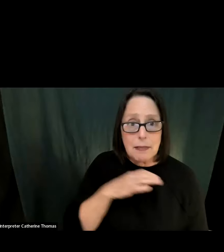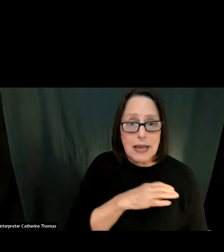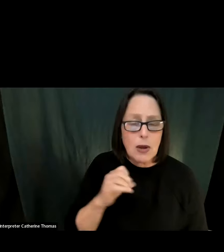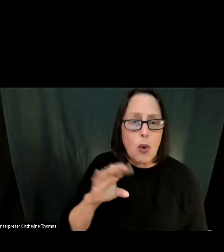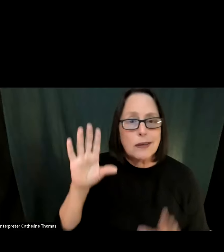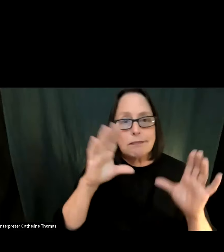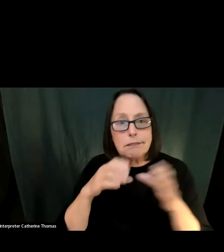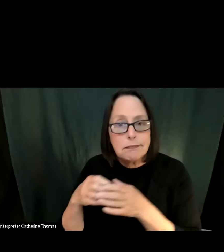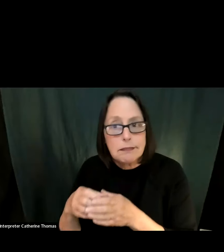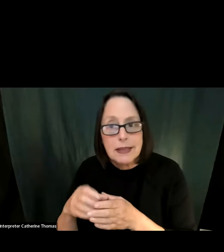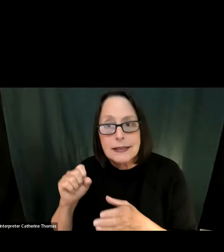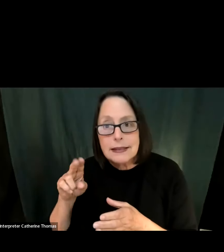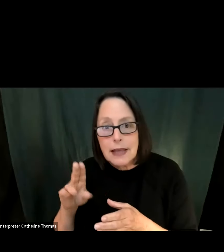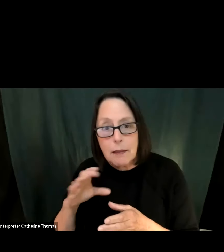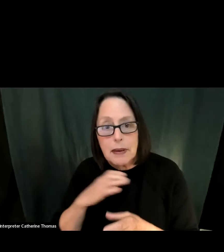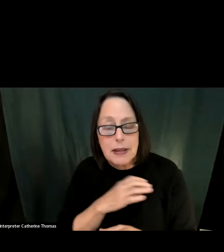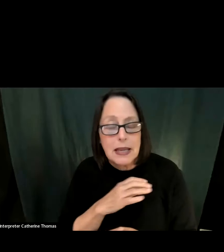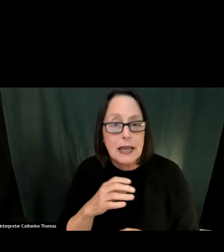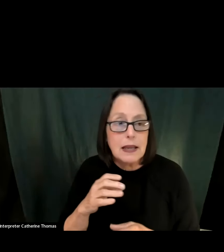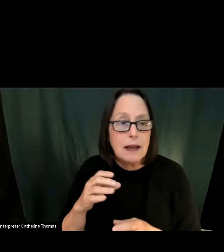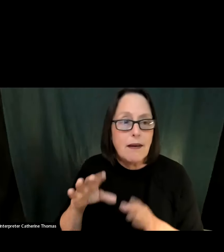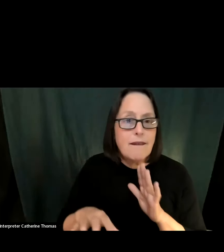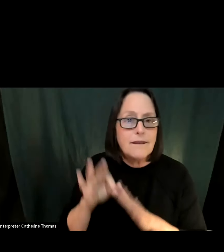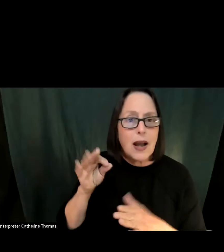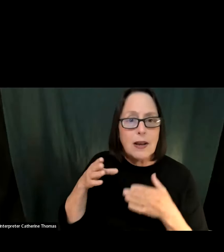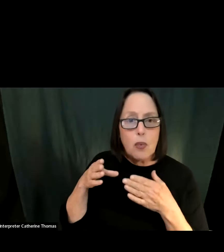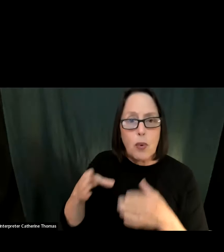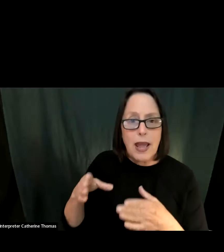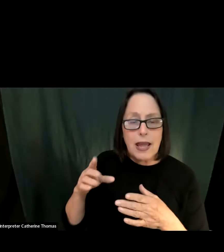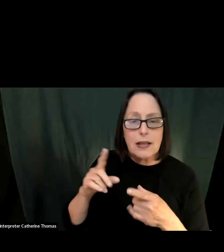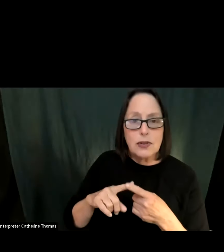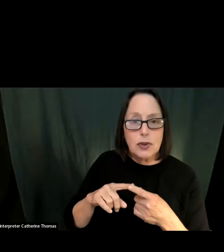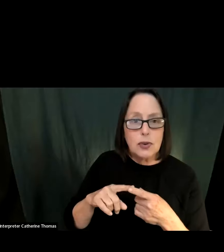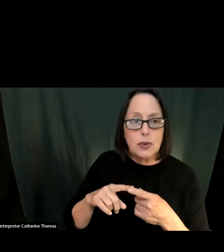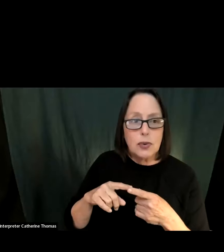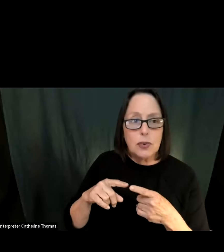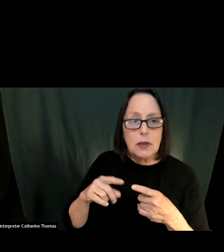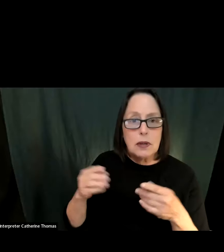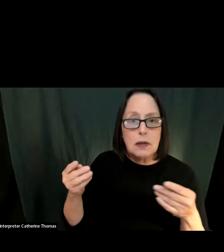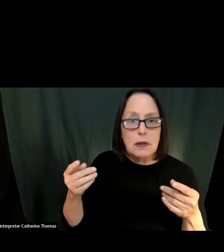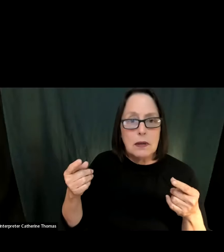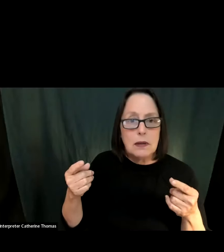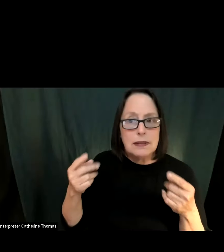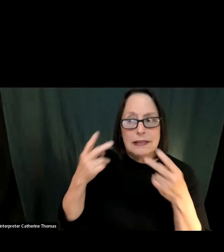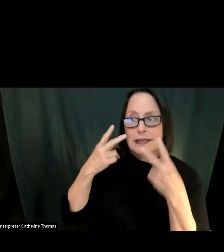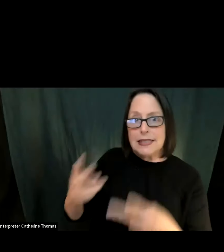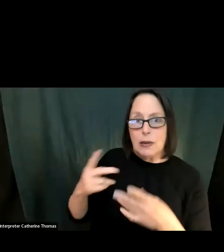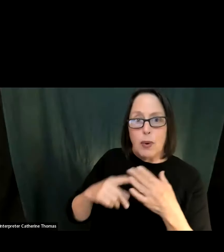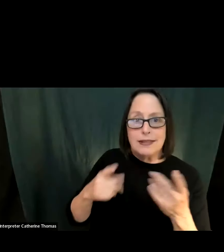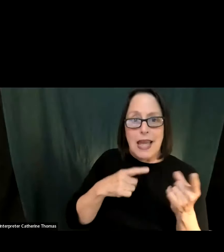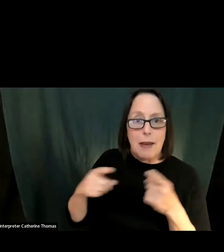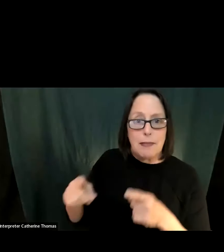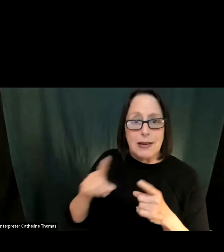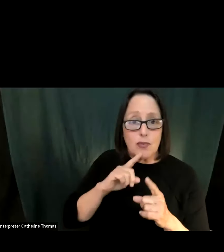subset actually find a way to crosswalk what's actually happening in reality to what's